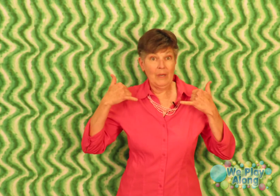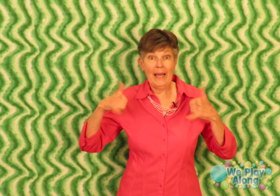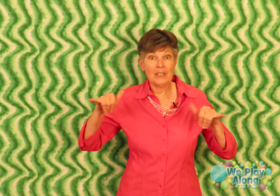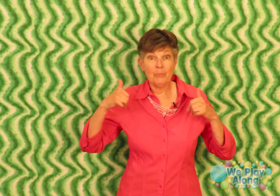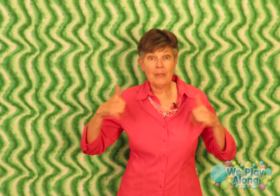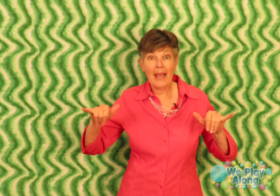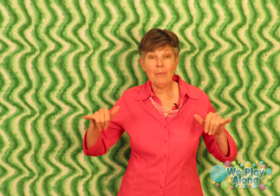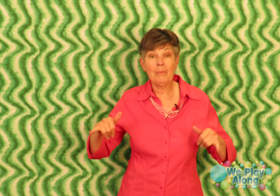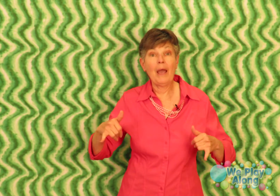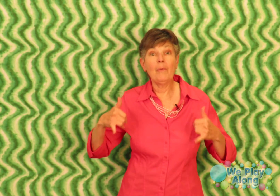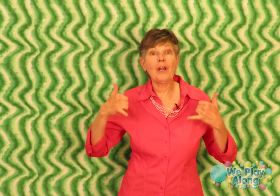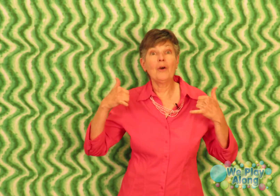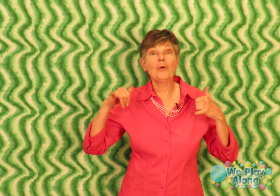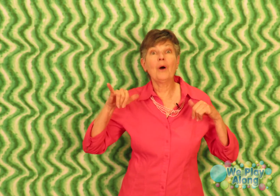like to play, we might want to go to a